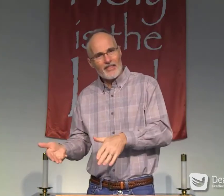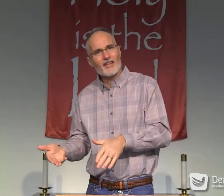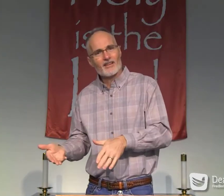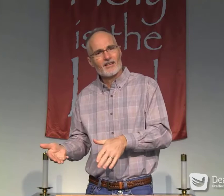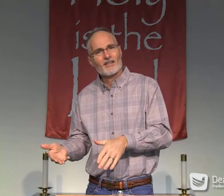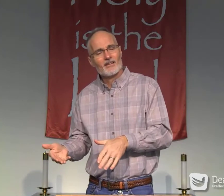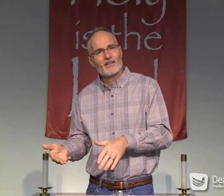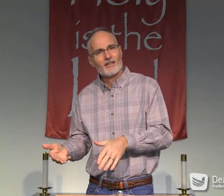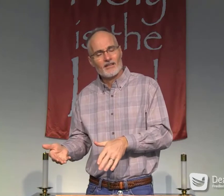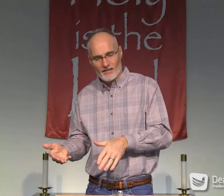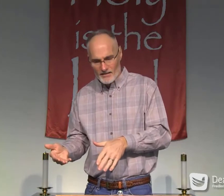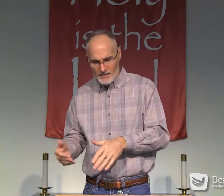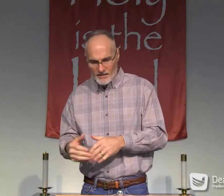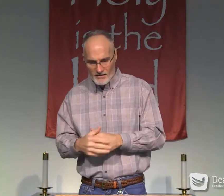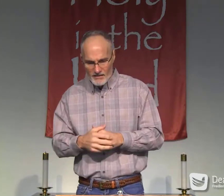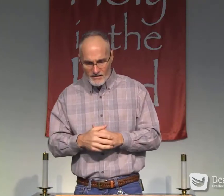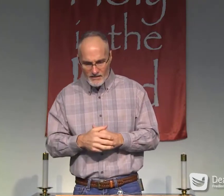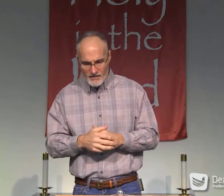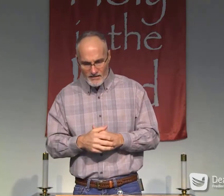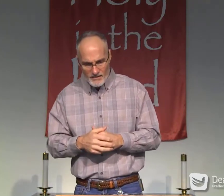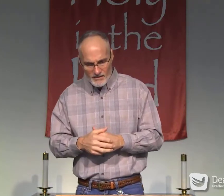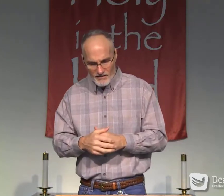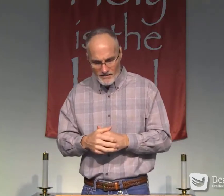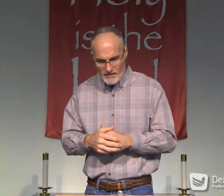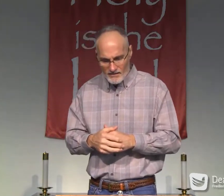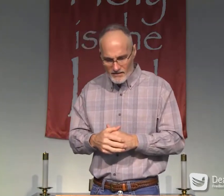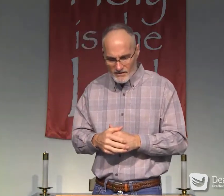the issue here is life and death.